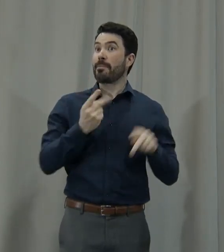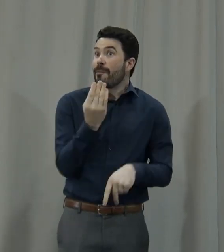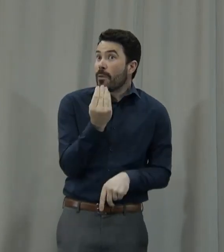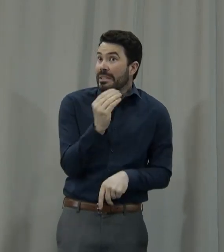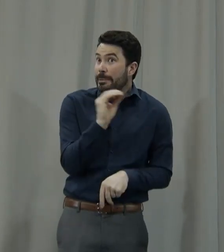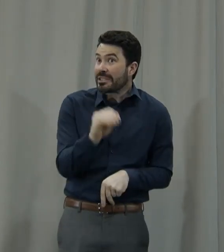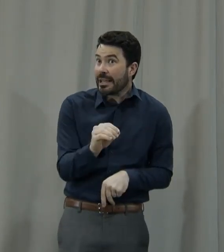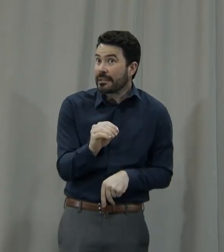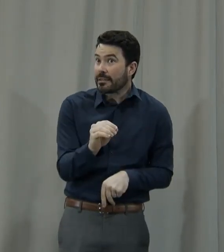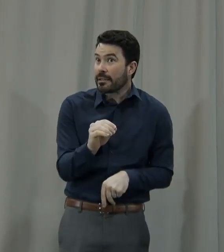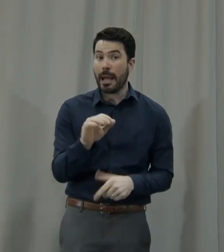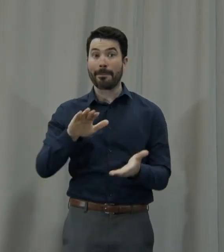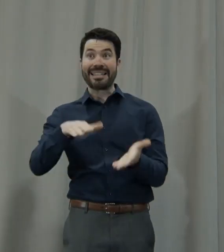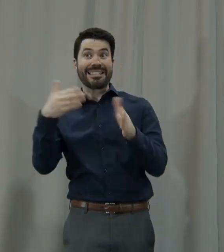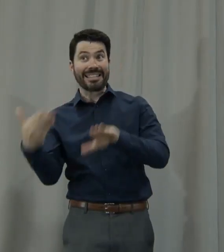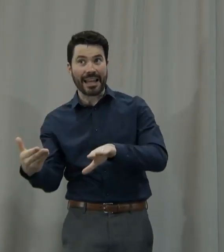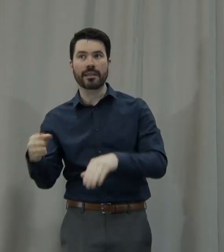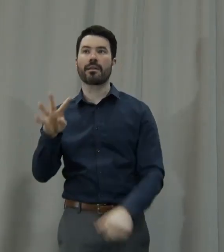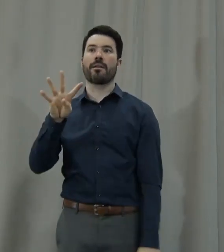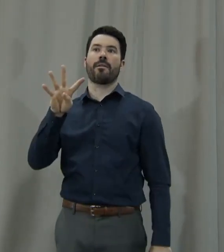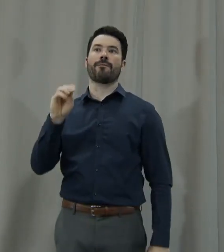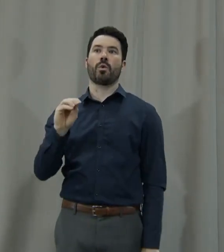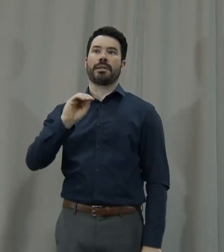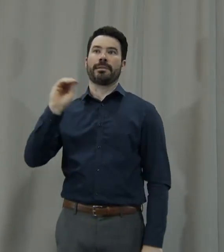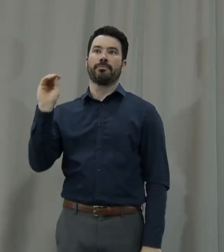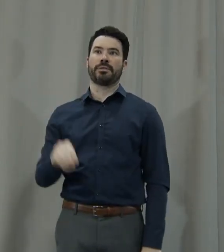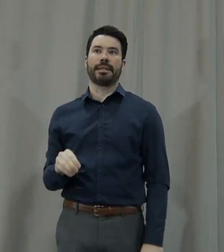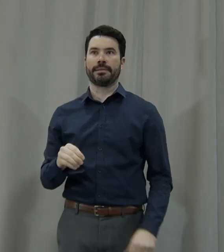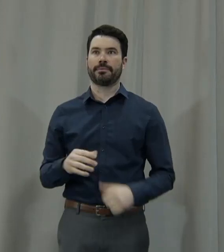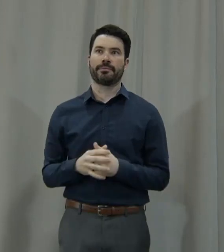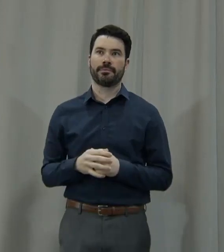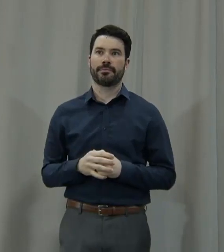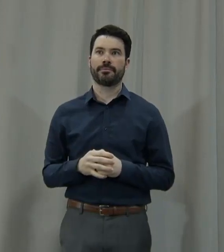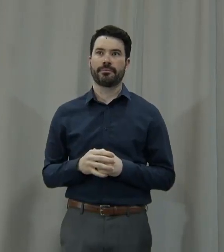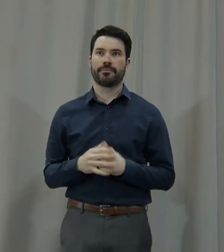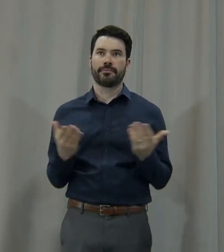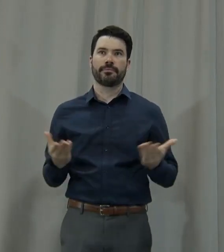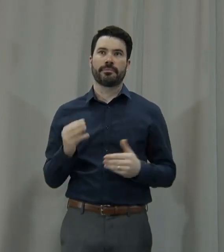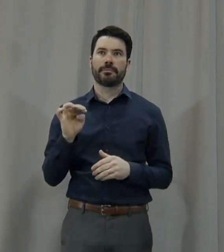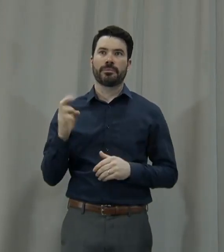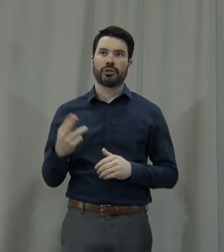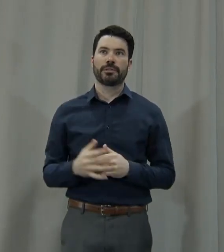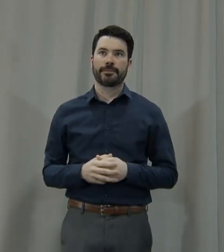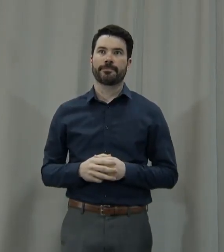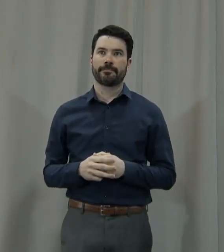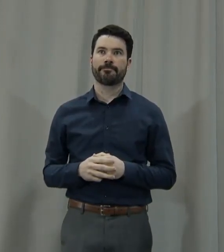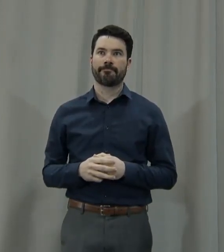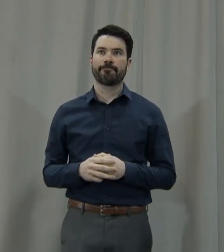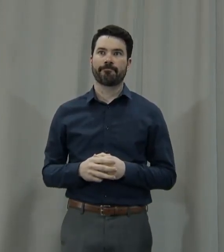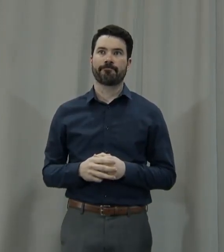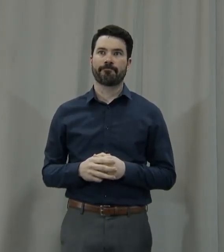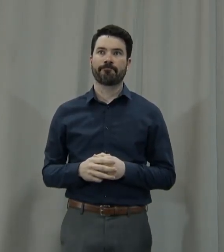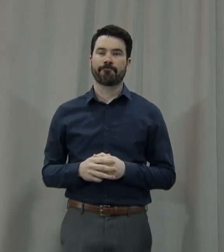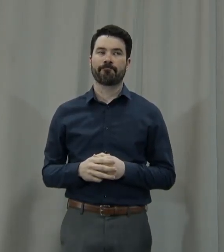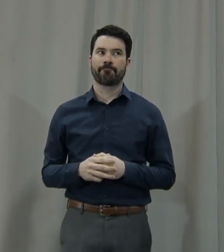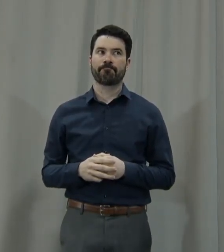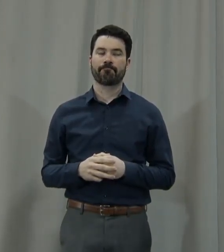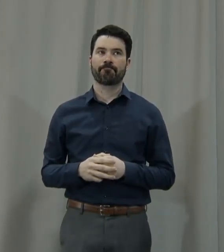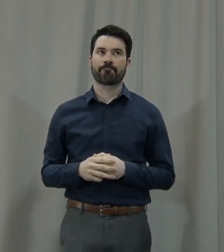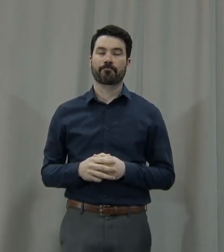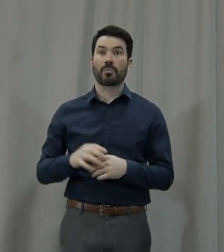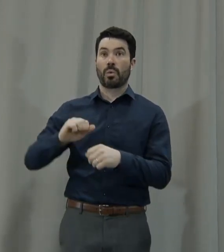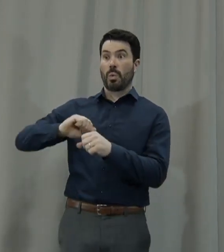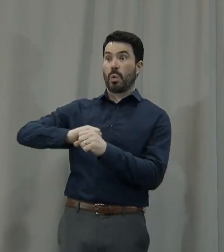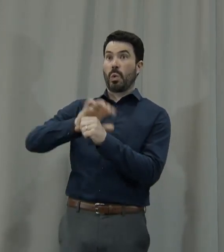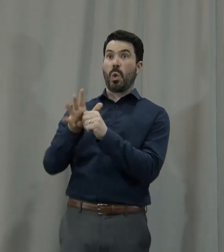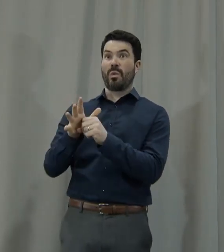represented 40% of the deaths in Michigan. At the end of the